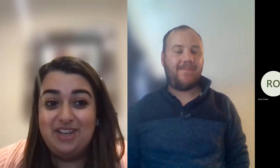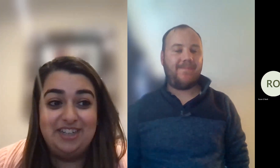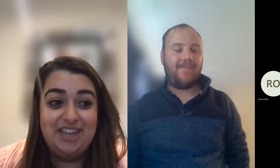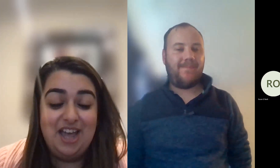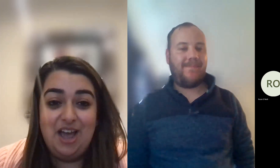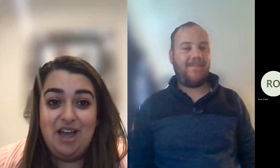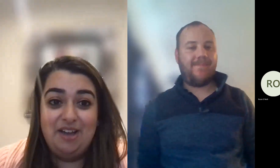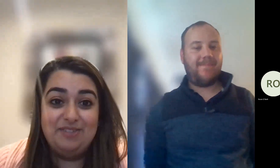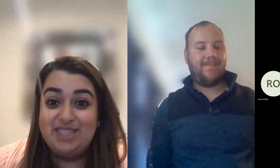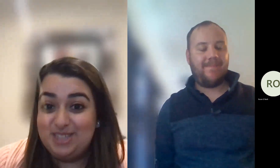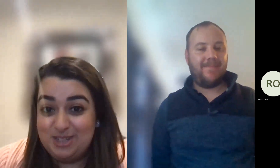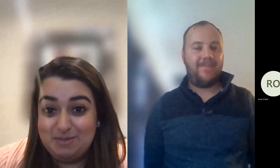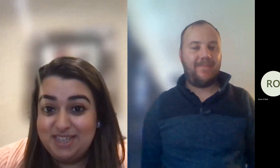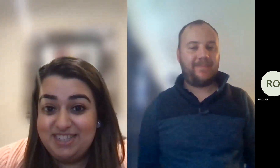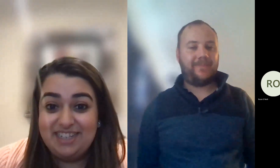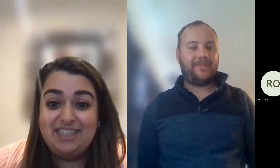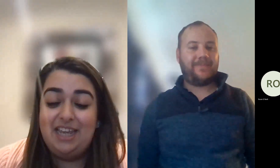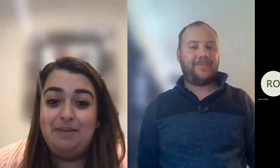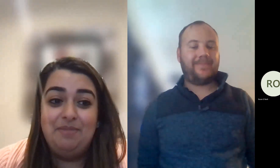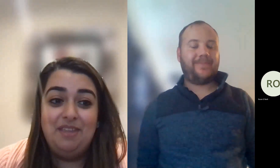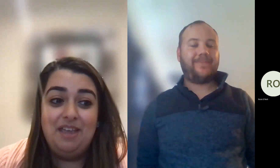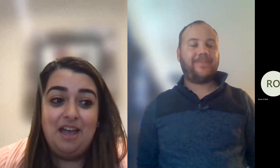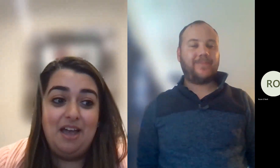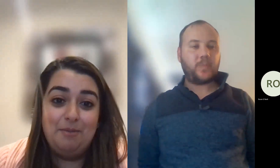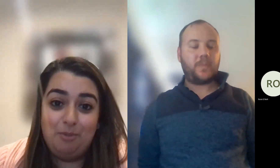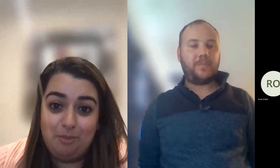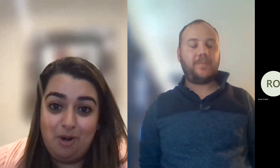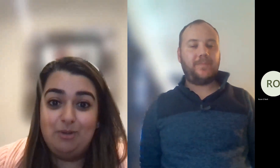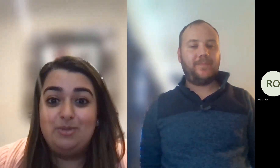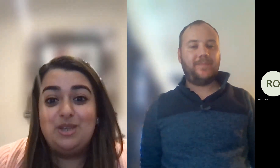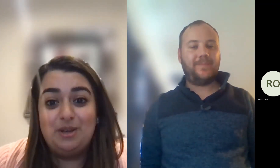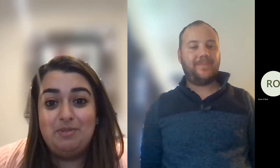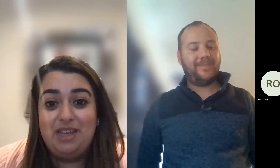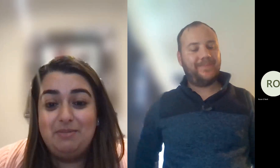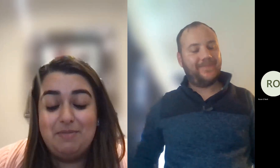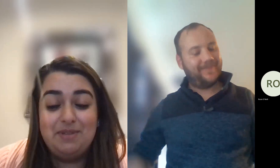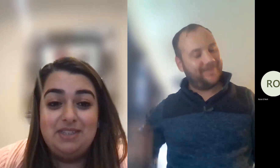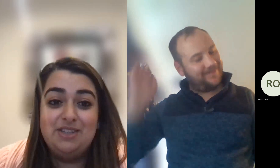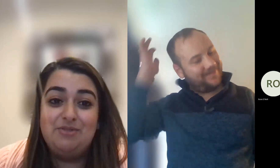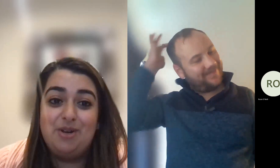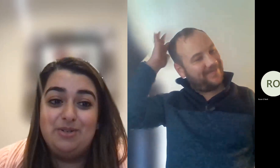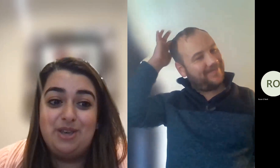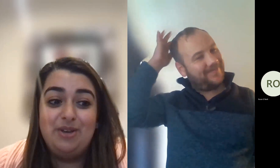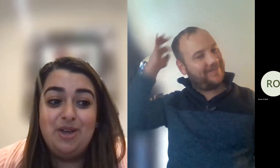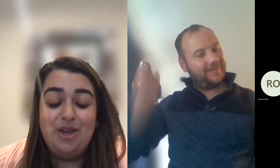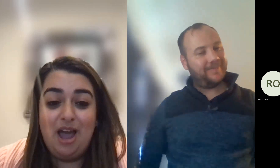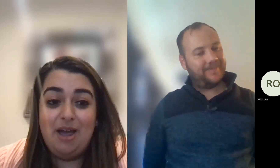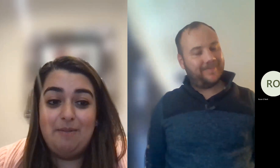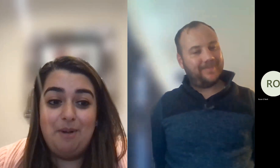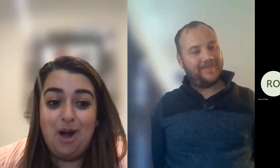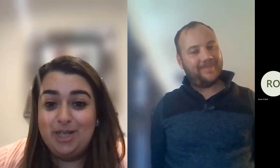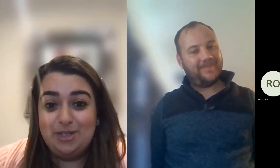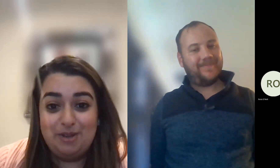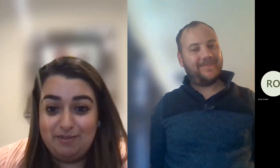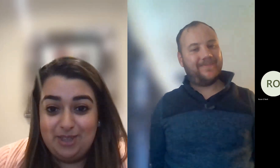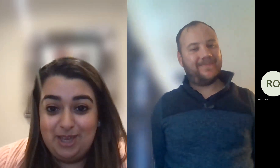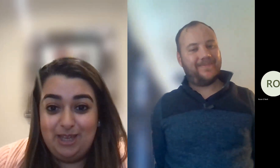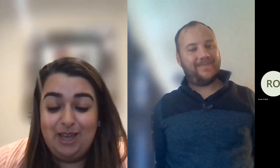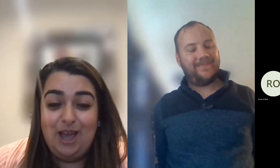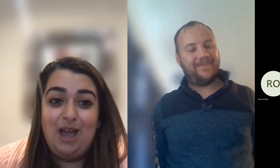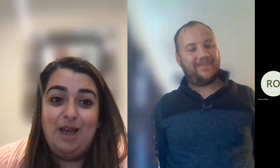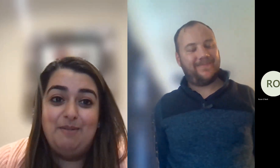cooking, I've assisted the domestic team while also completing my business role. So I